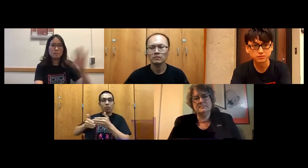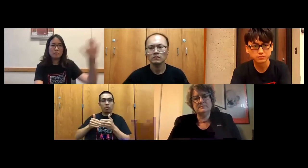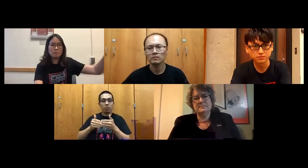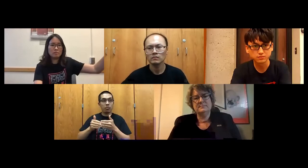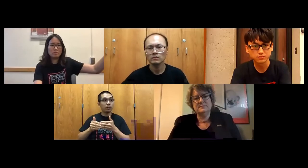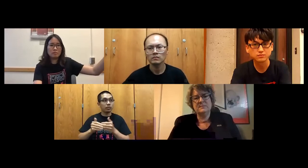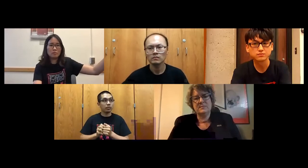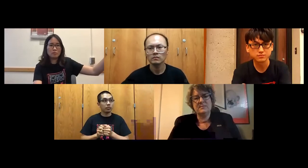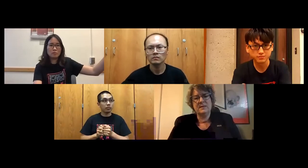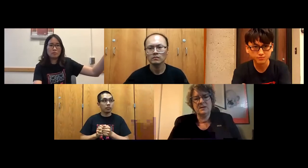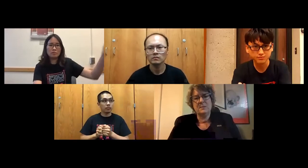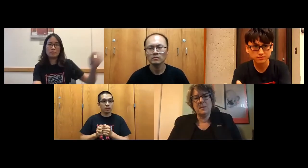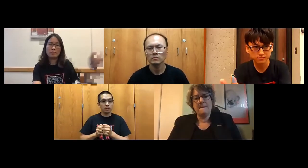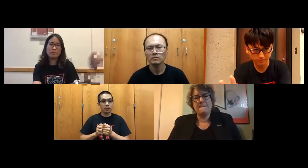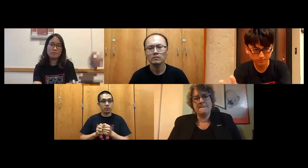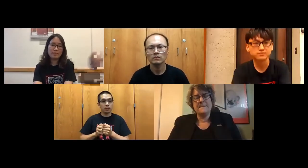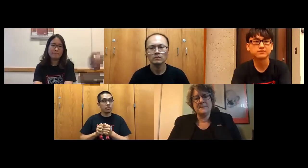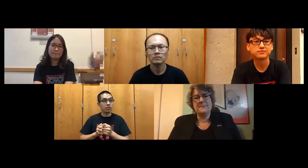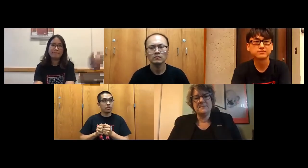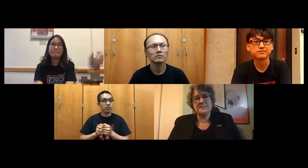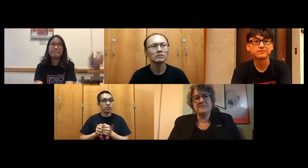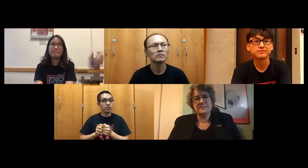Zhangzhou. Zhangzhou Normal University.